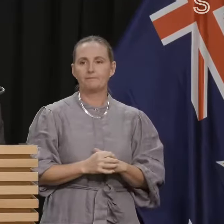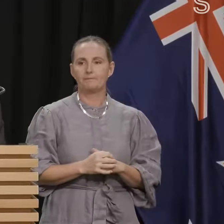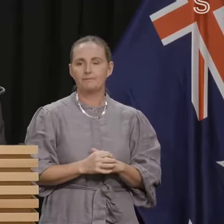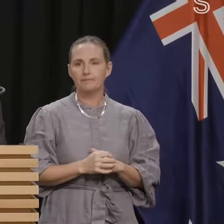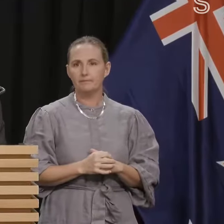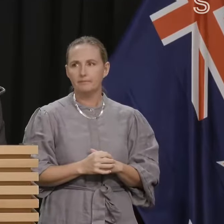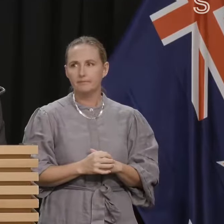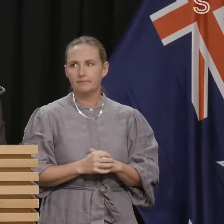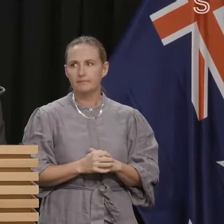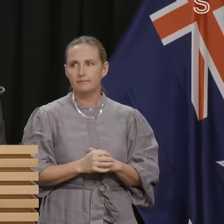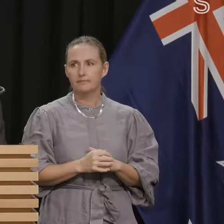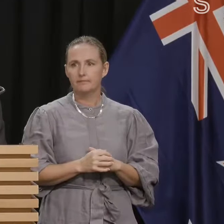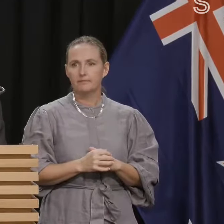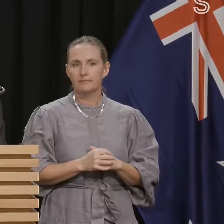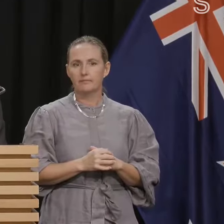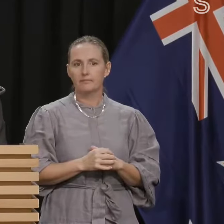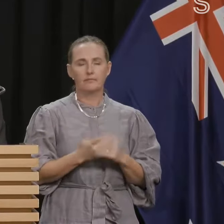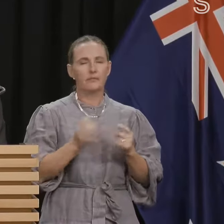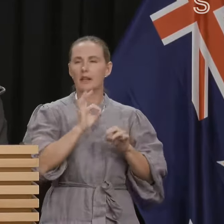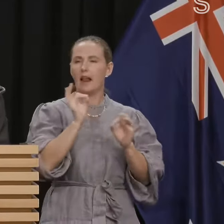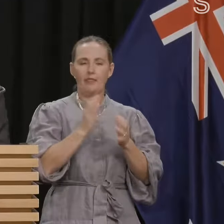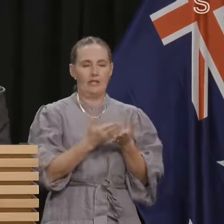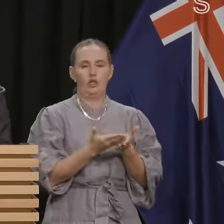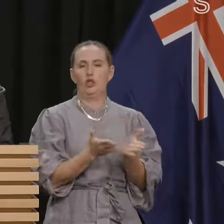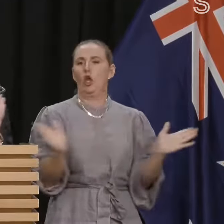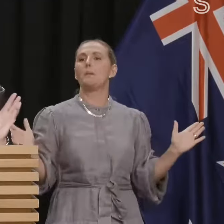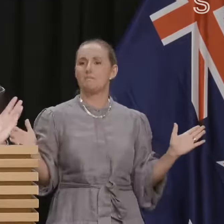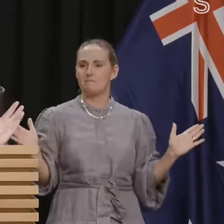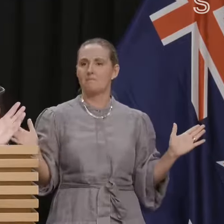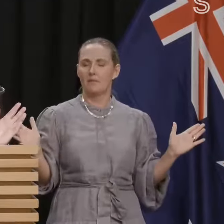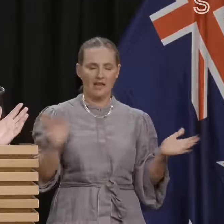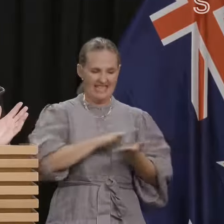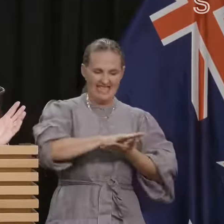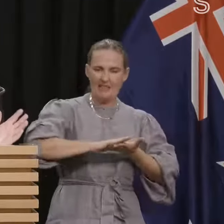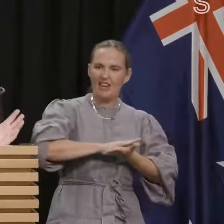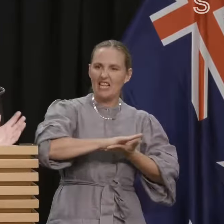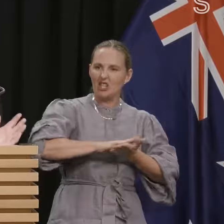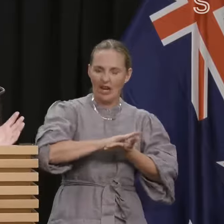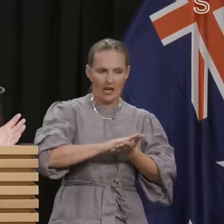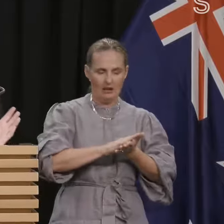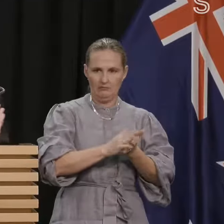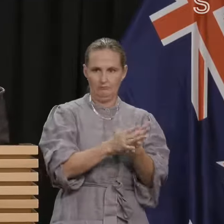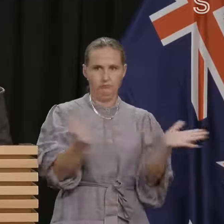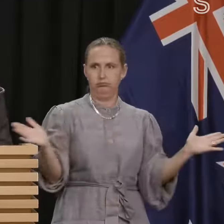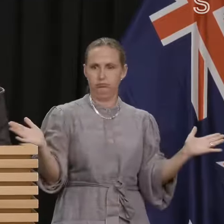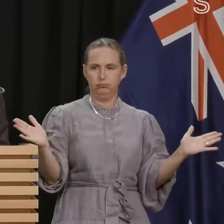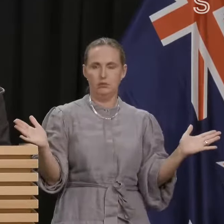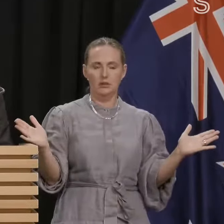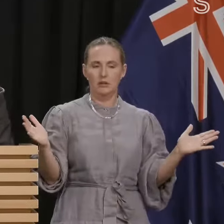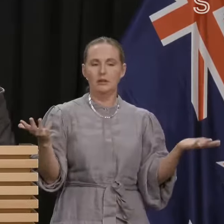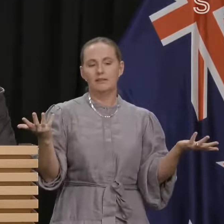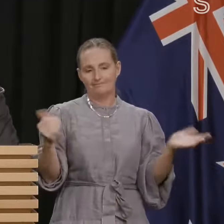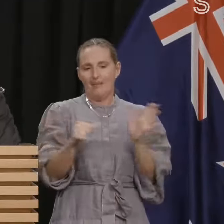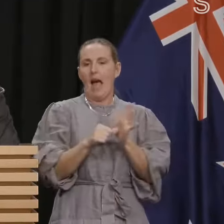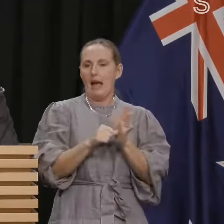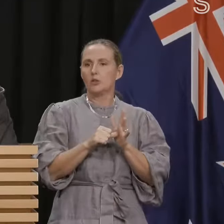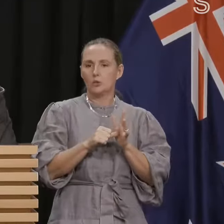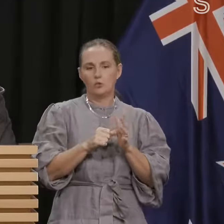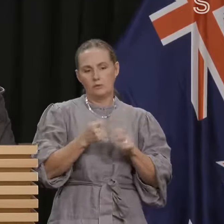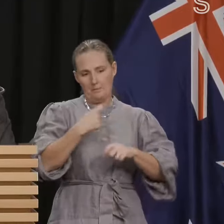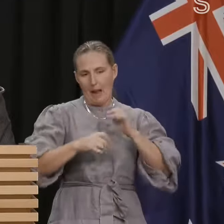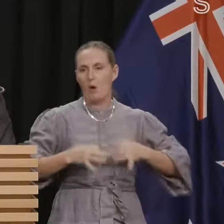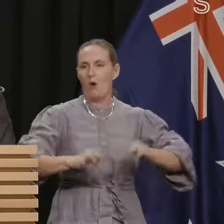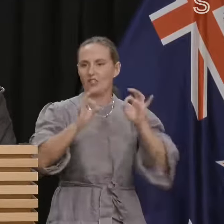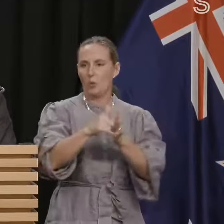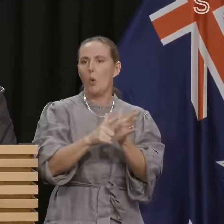one of the things that really tripped up that particular bill, because the definitions in it were so wide. So that's all the work that can be done through a